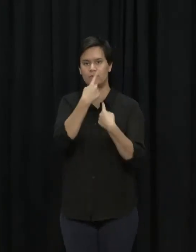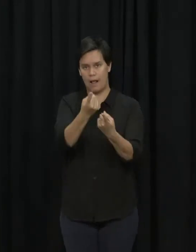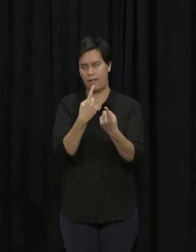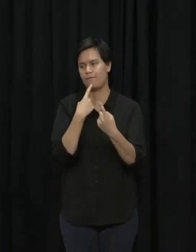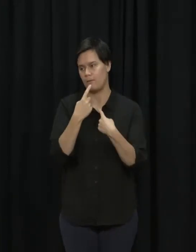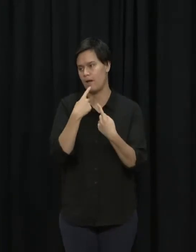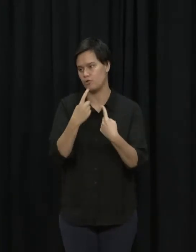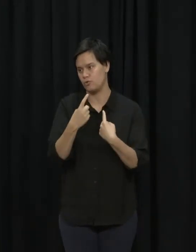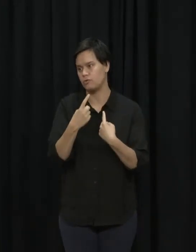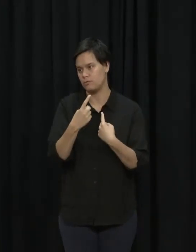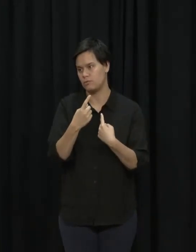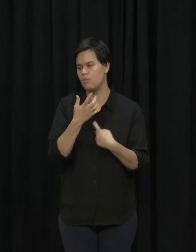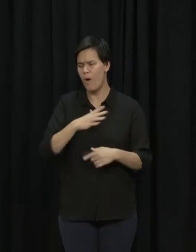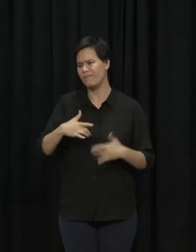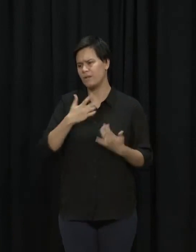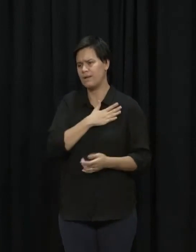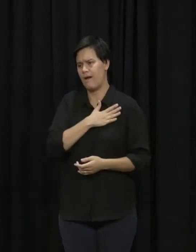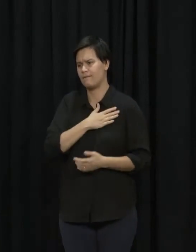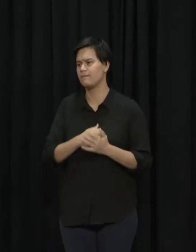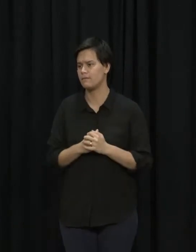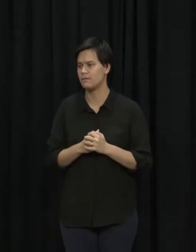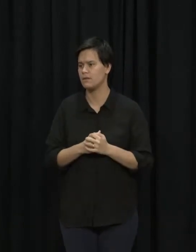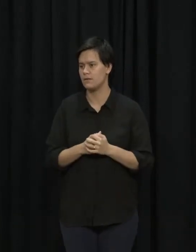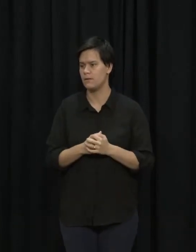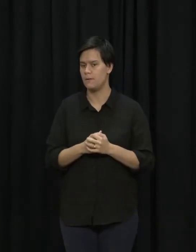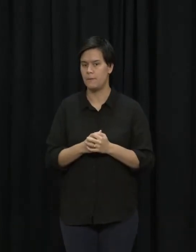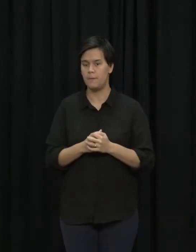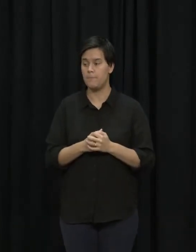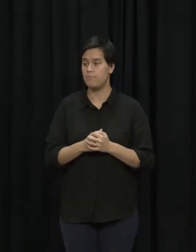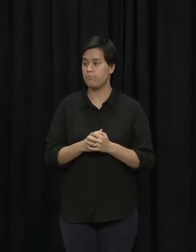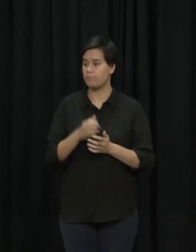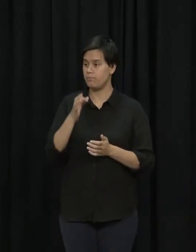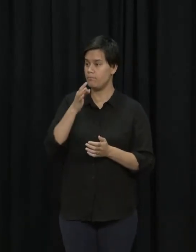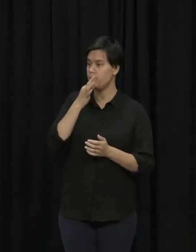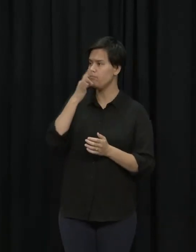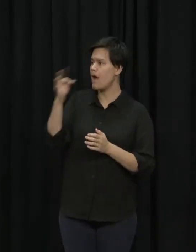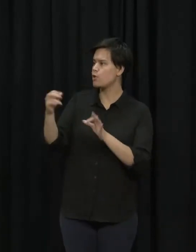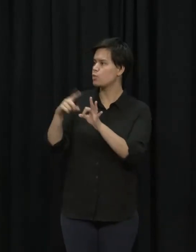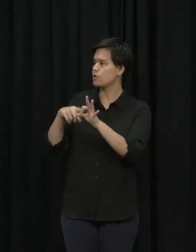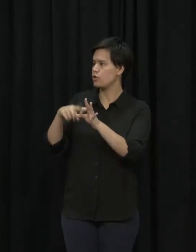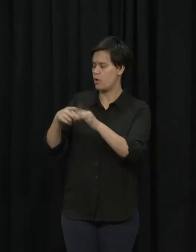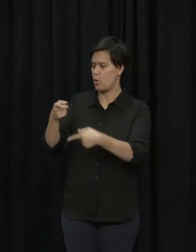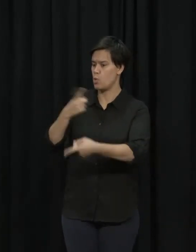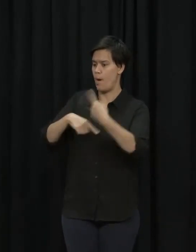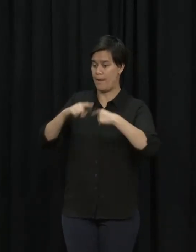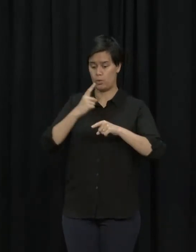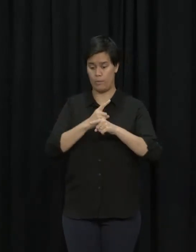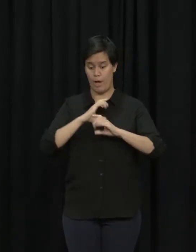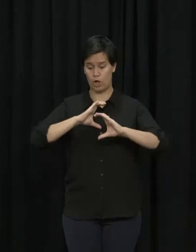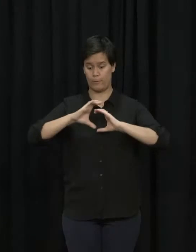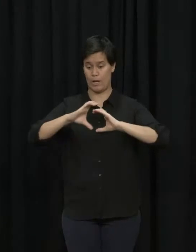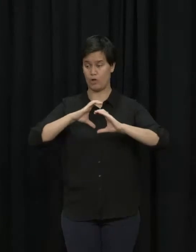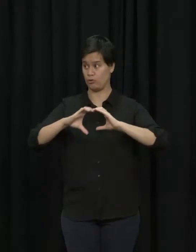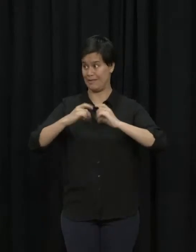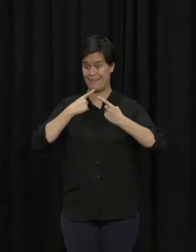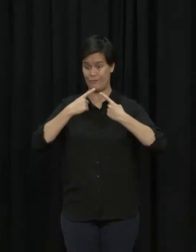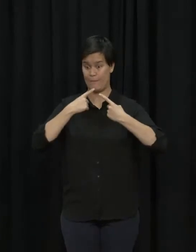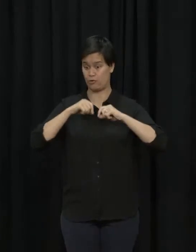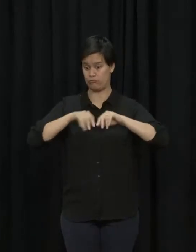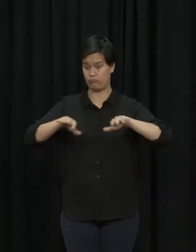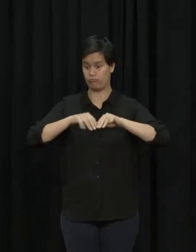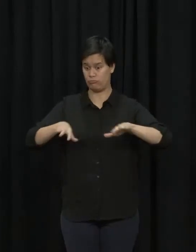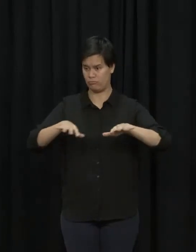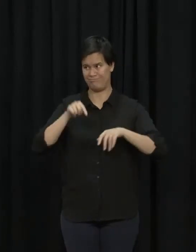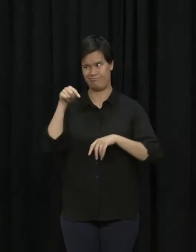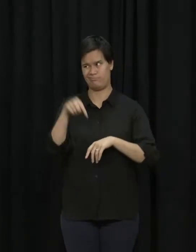to divulge all information. Yeah. Just going back to the communication point, is this a problem? And take,